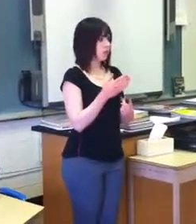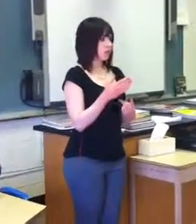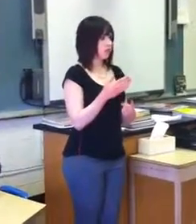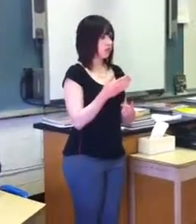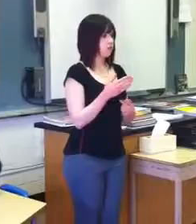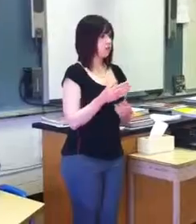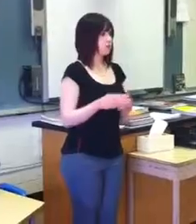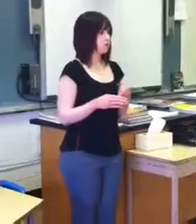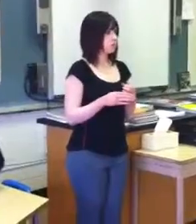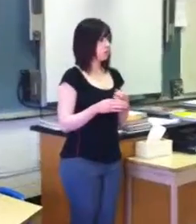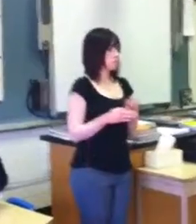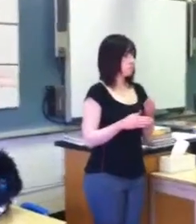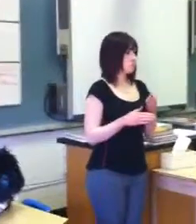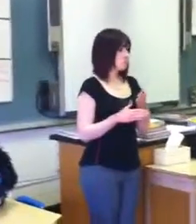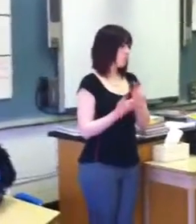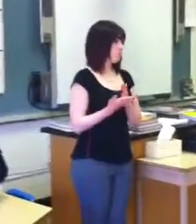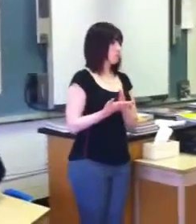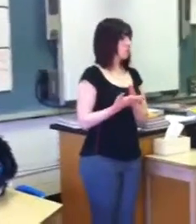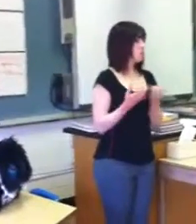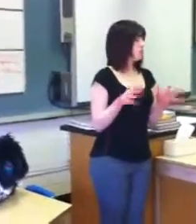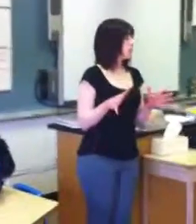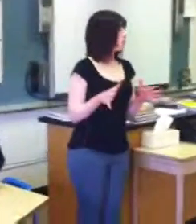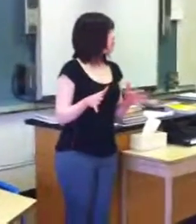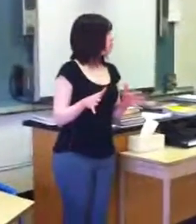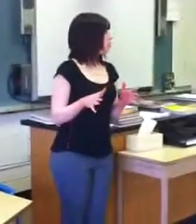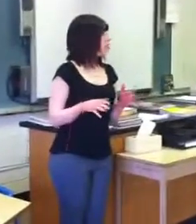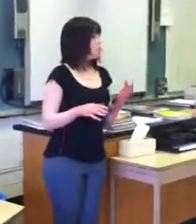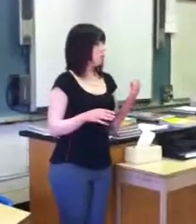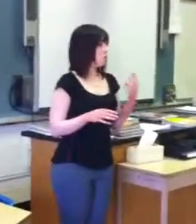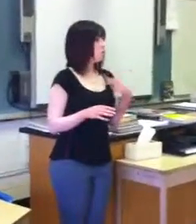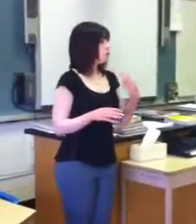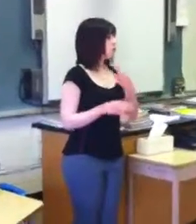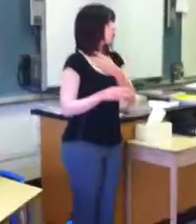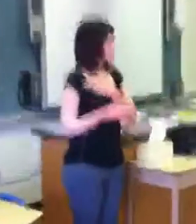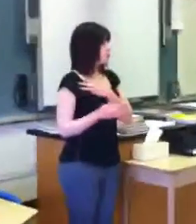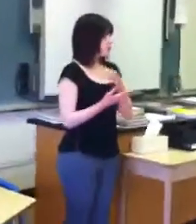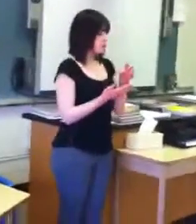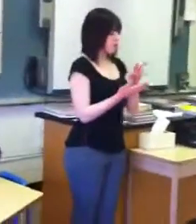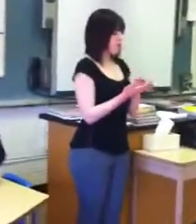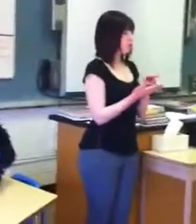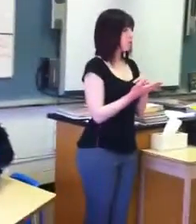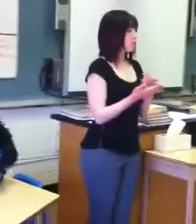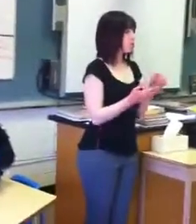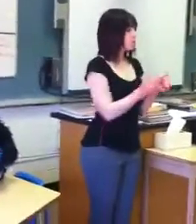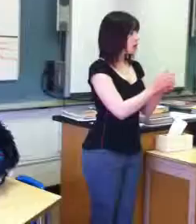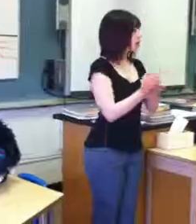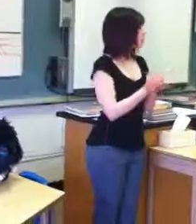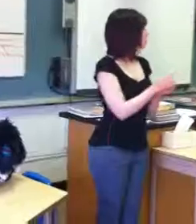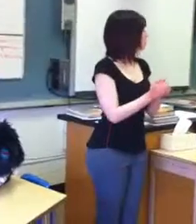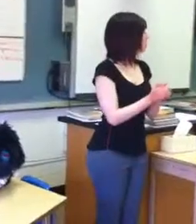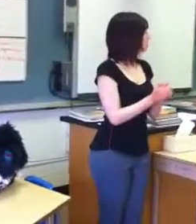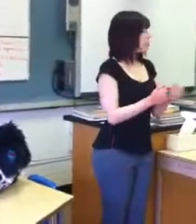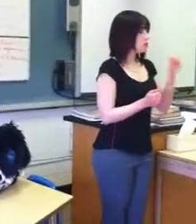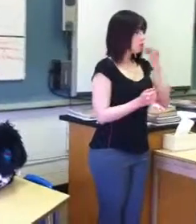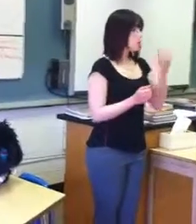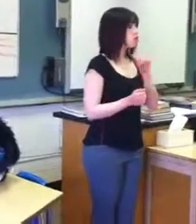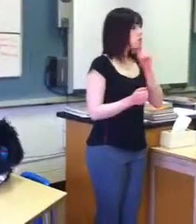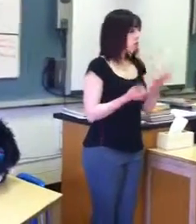So I said we would go through it today together. So let's do that. That way if you don't have it, you can just follow along with